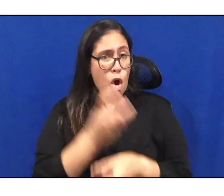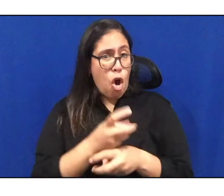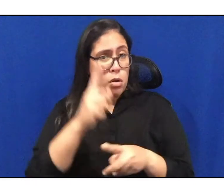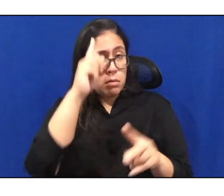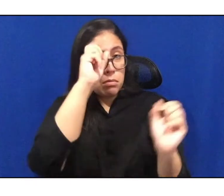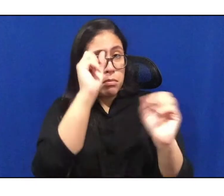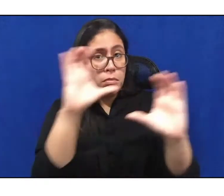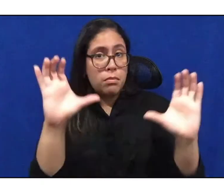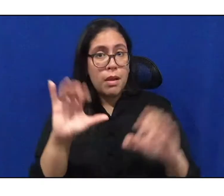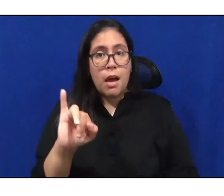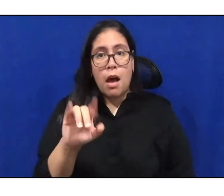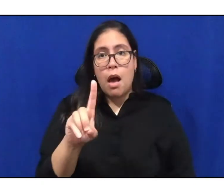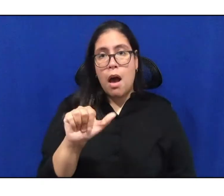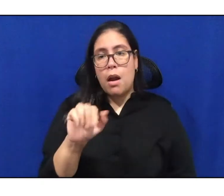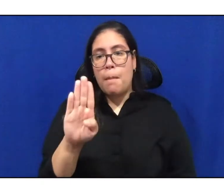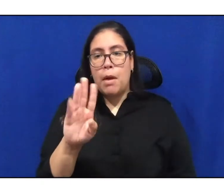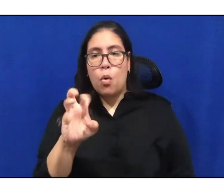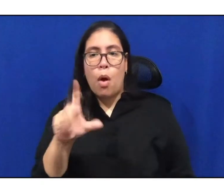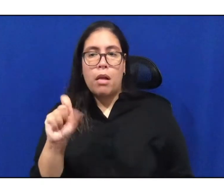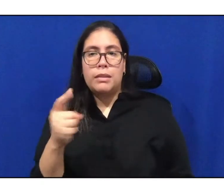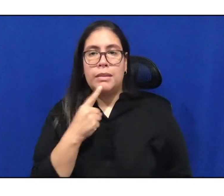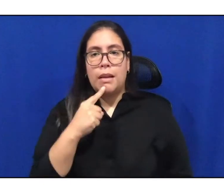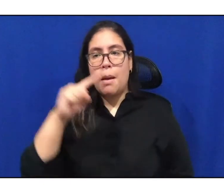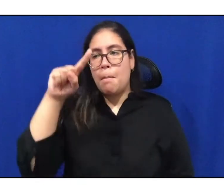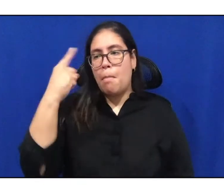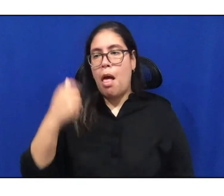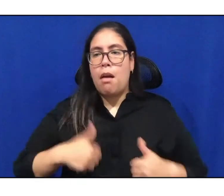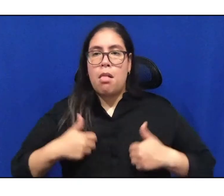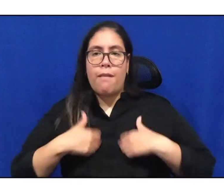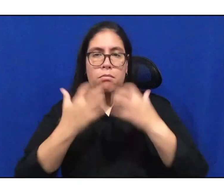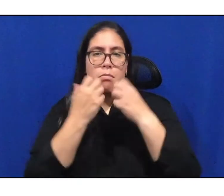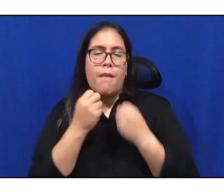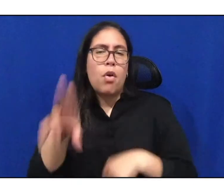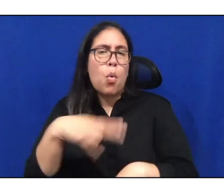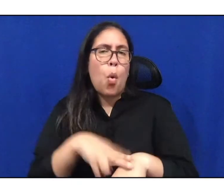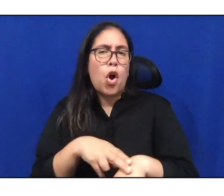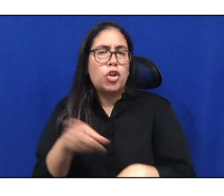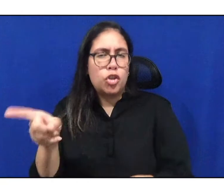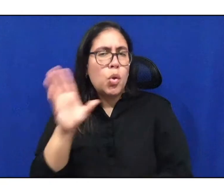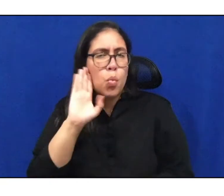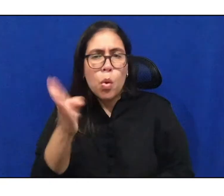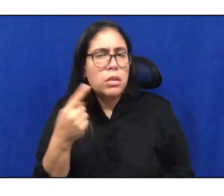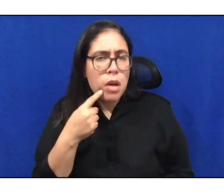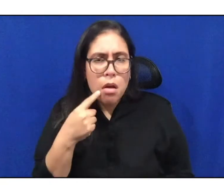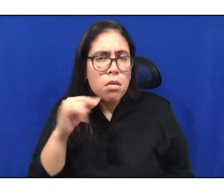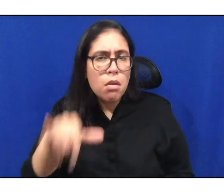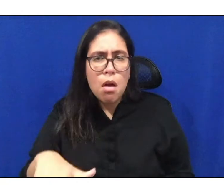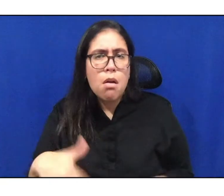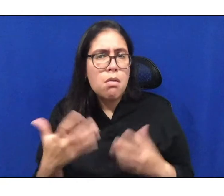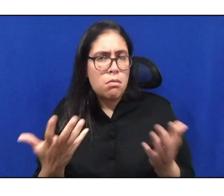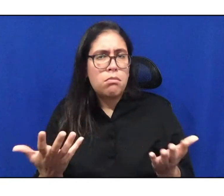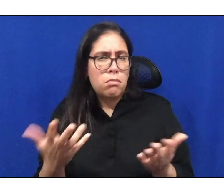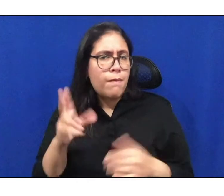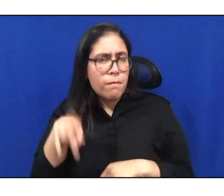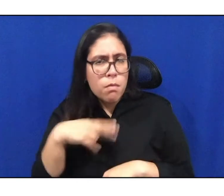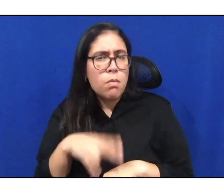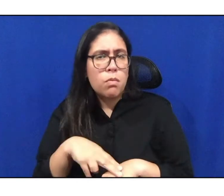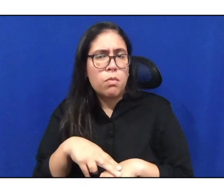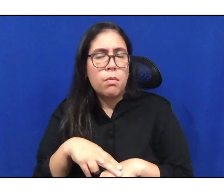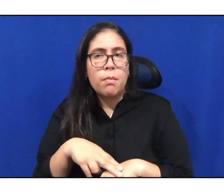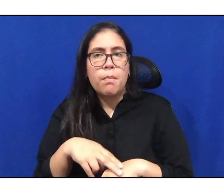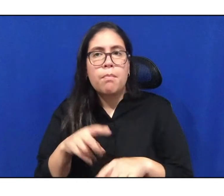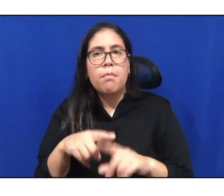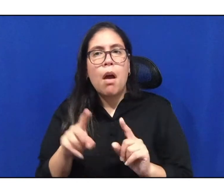Lives Matter. Like, yeah, she would have said that. Yes. And she did say that in so Yes, many yes. words. But that there was something different